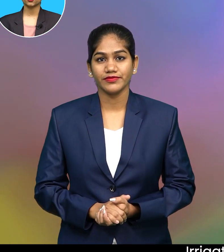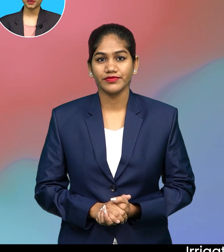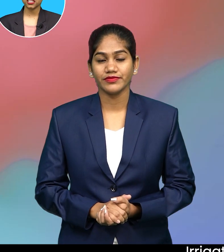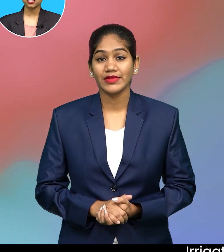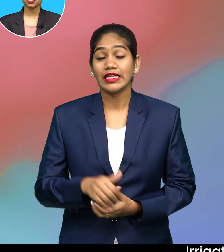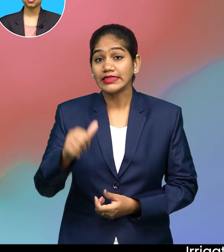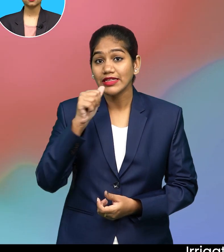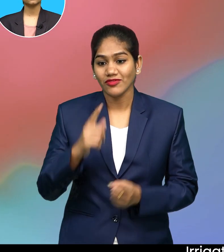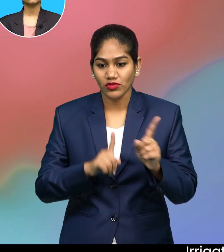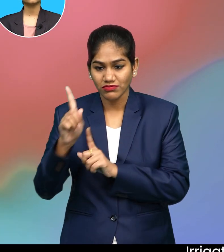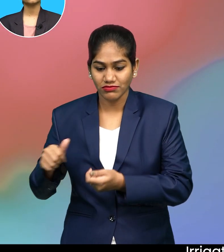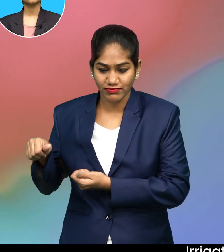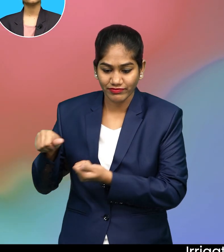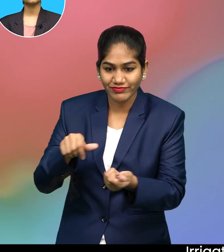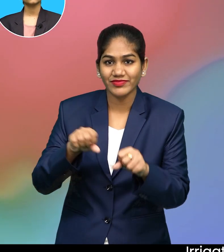irrigation methods,